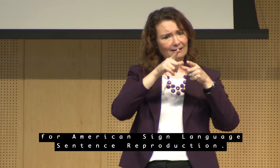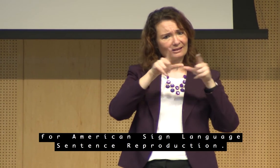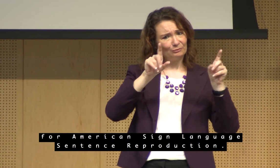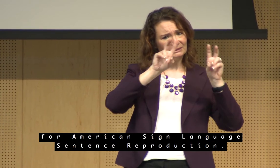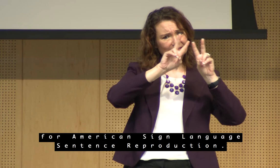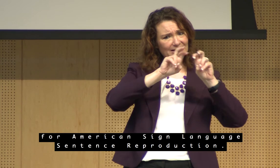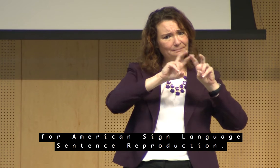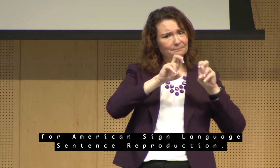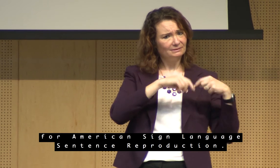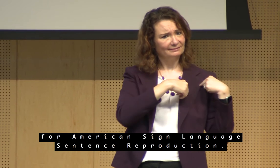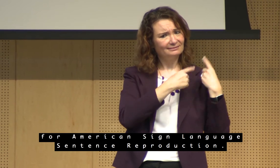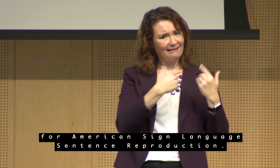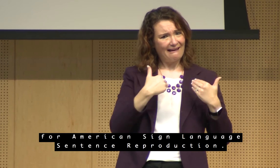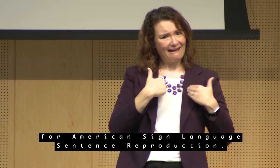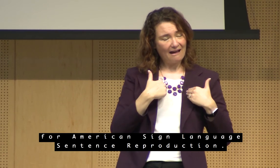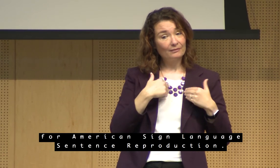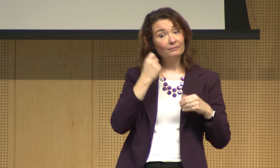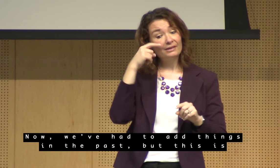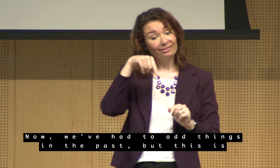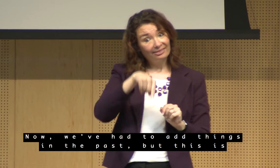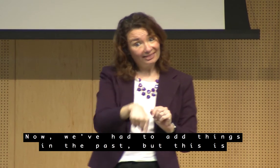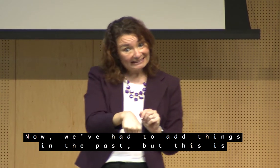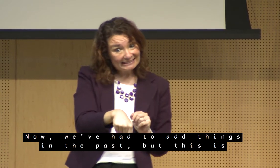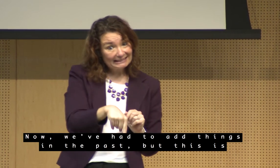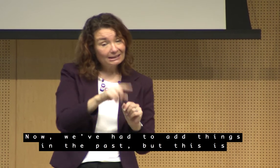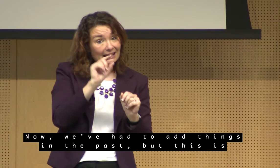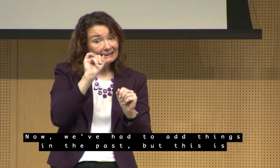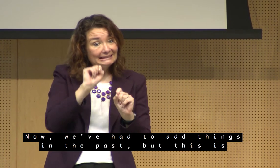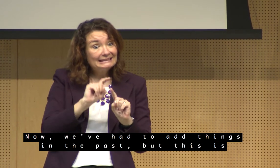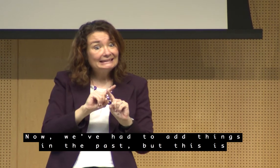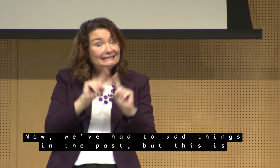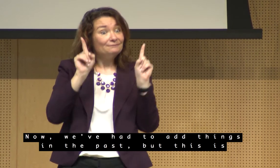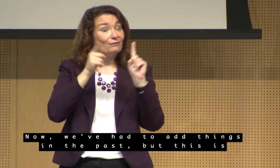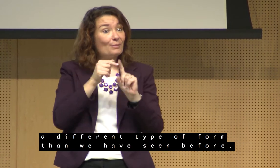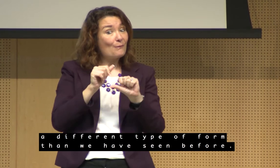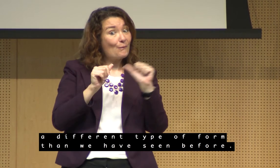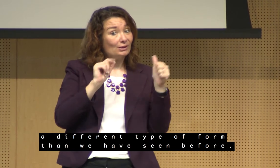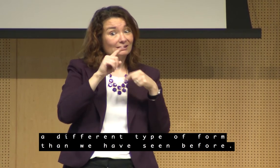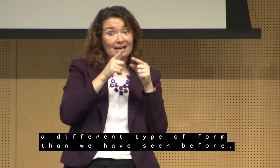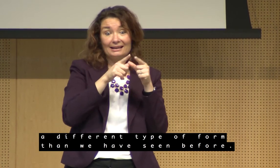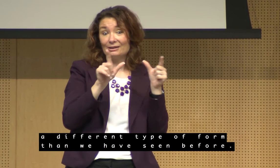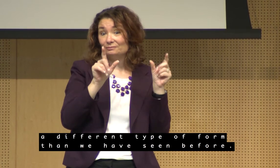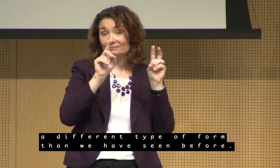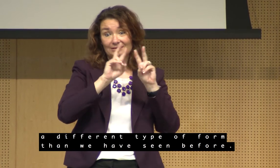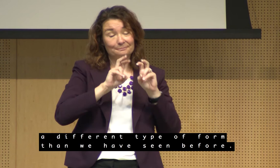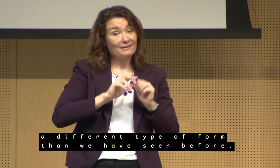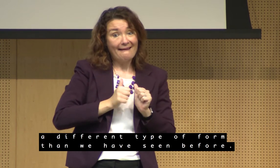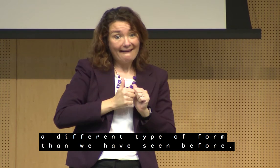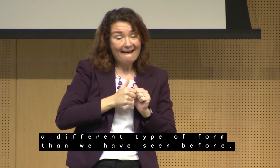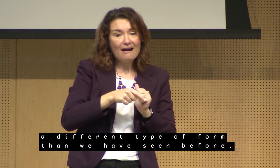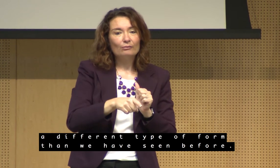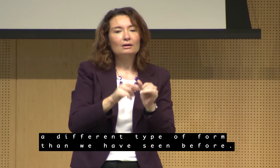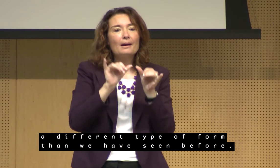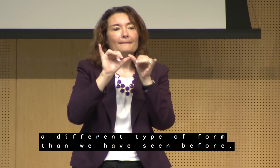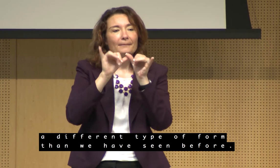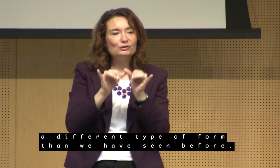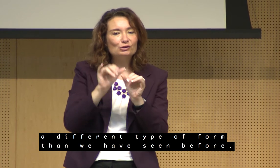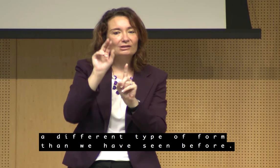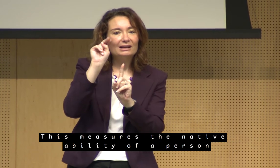Language sentence reproduction. Now, we've had things in the past, but this is a different type of form than we have seen before. This measures